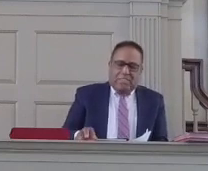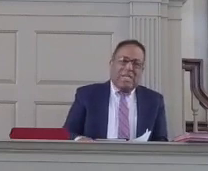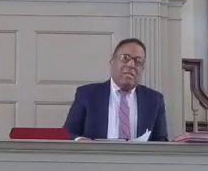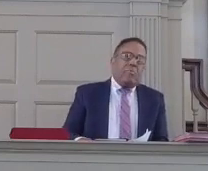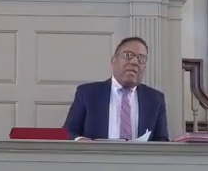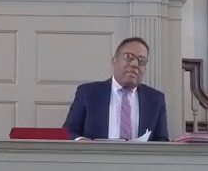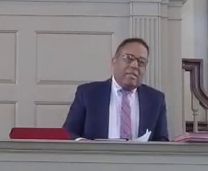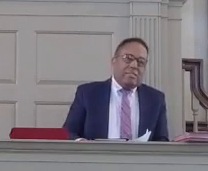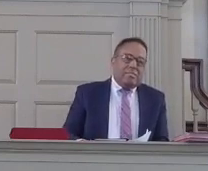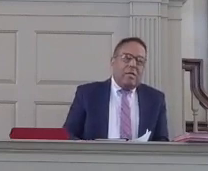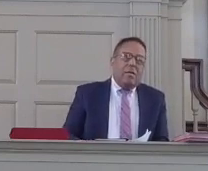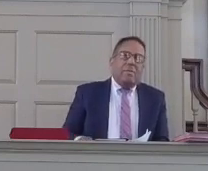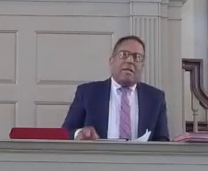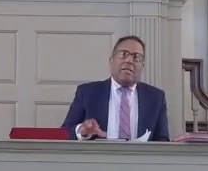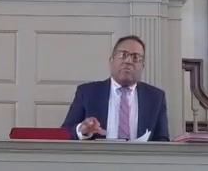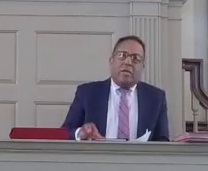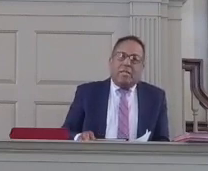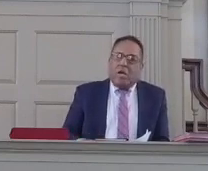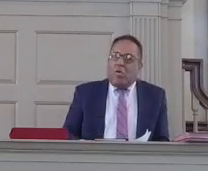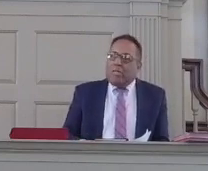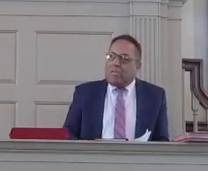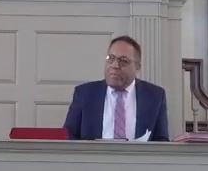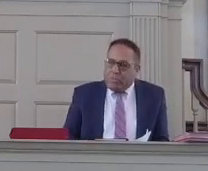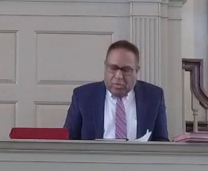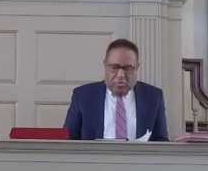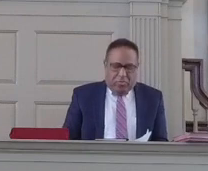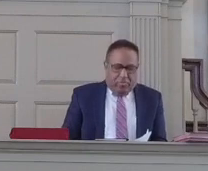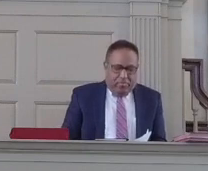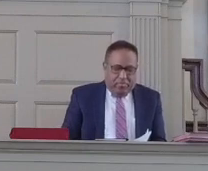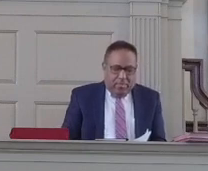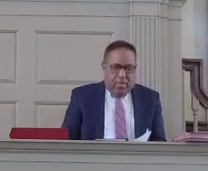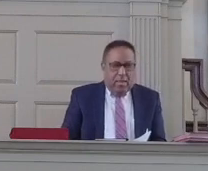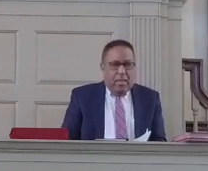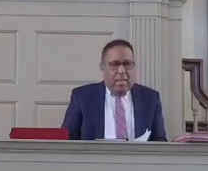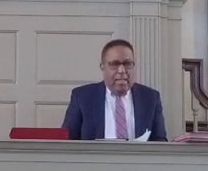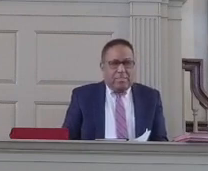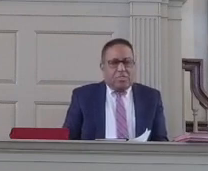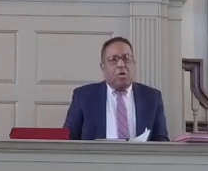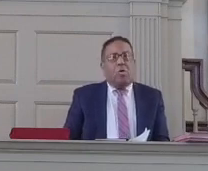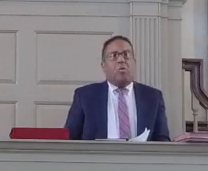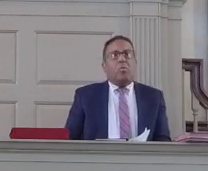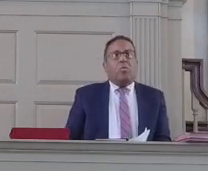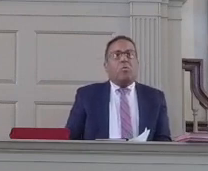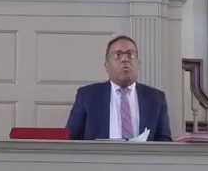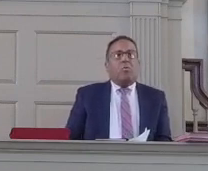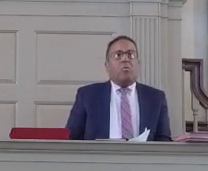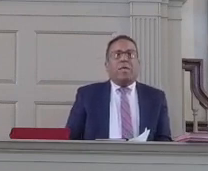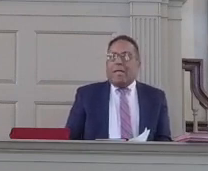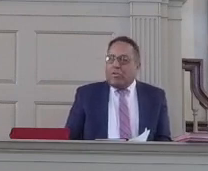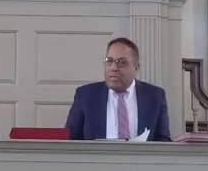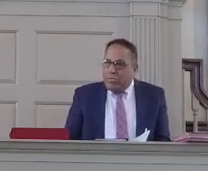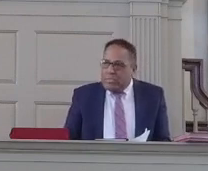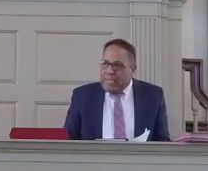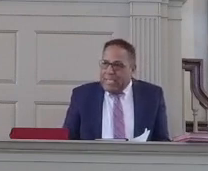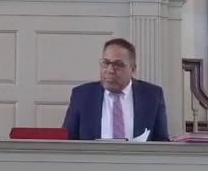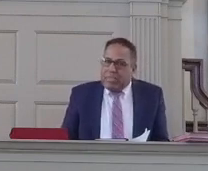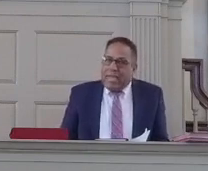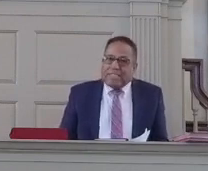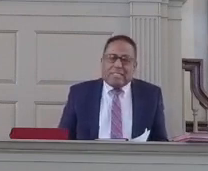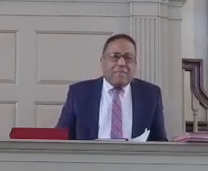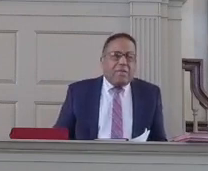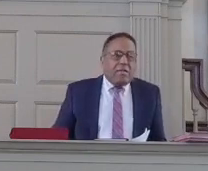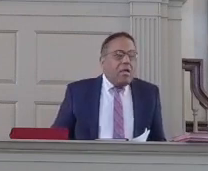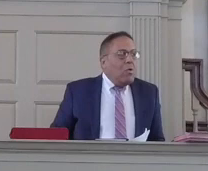we celebrate this because we know it to be true. And so we enter into his gates